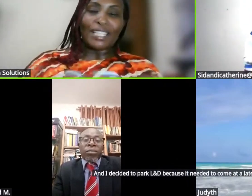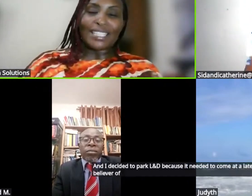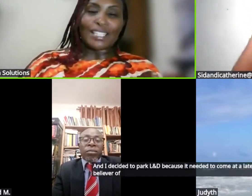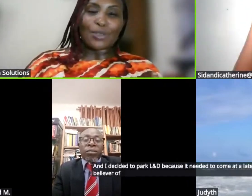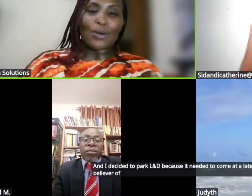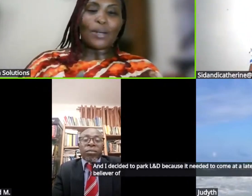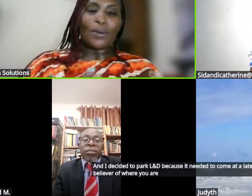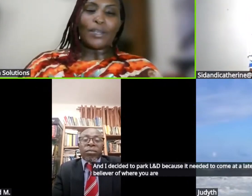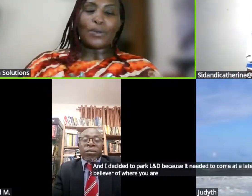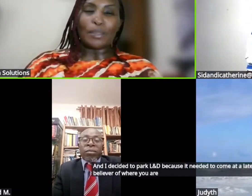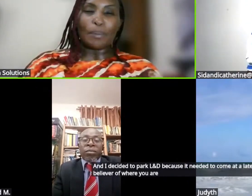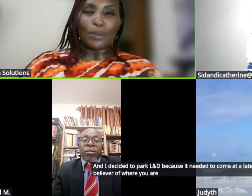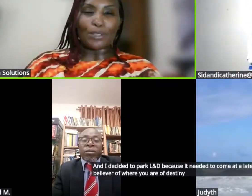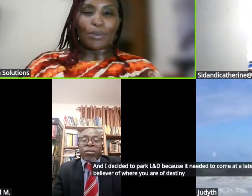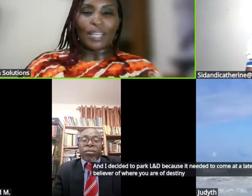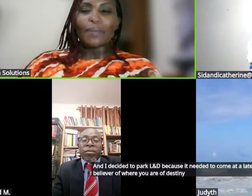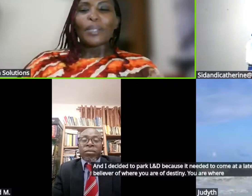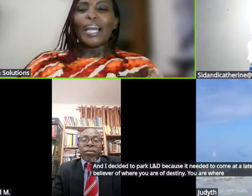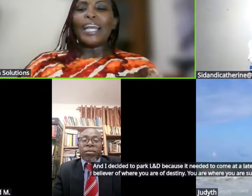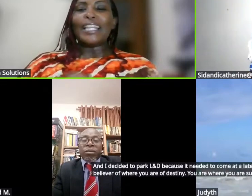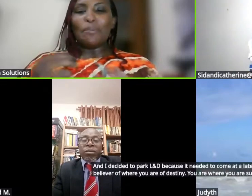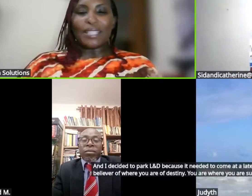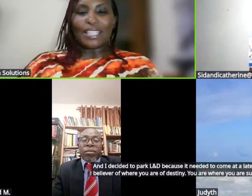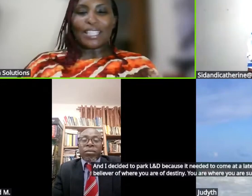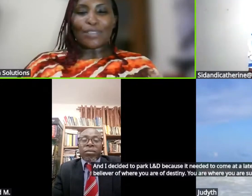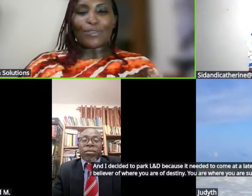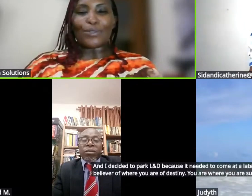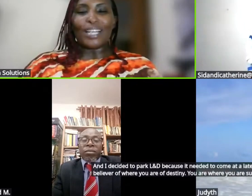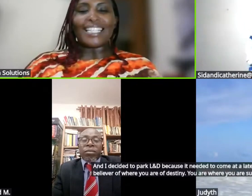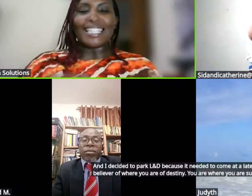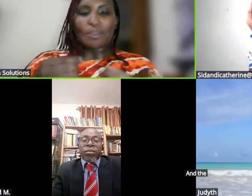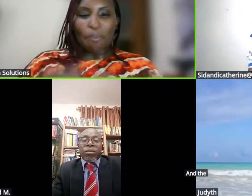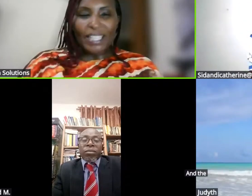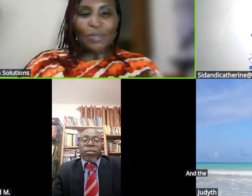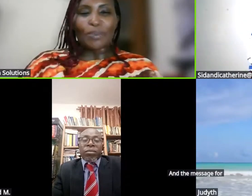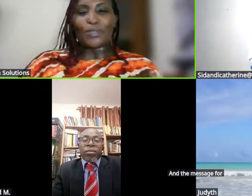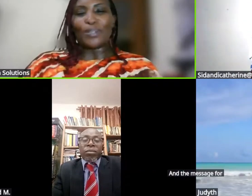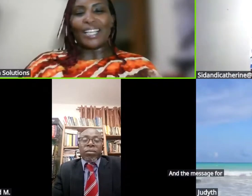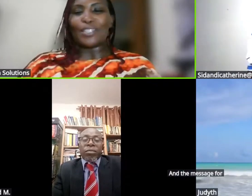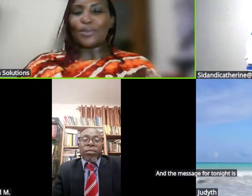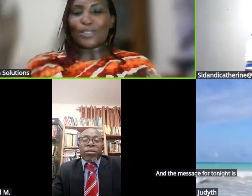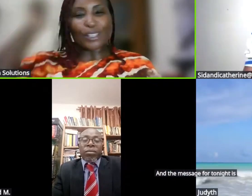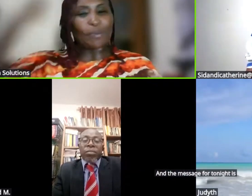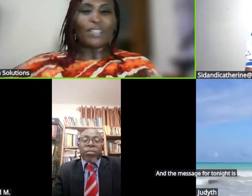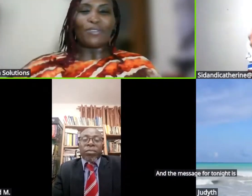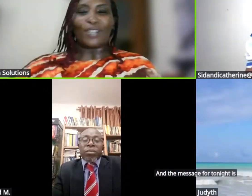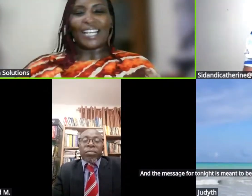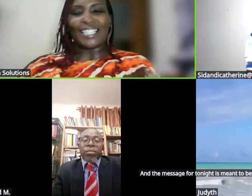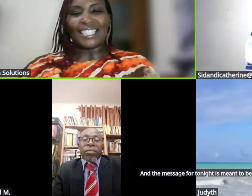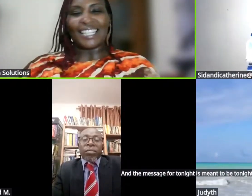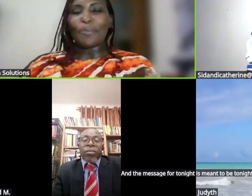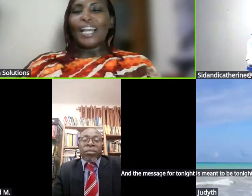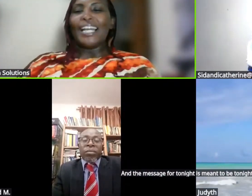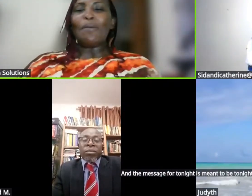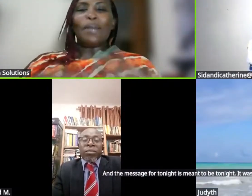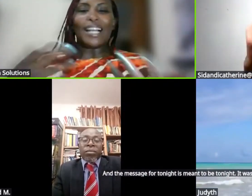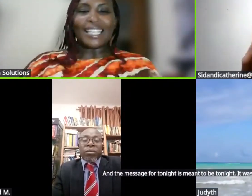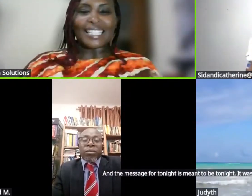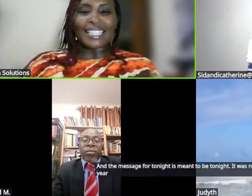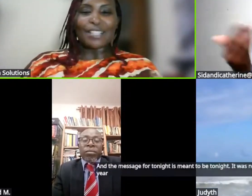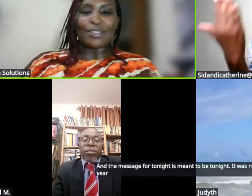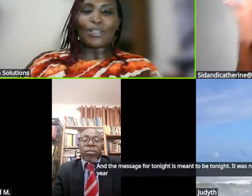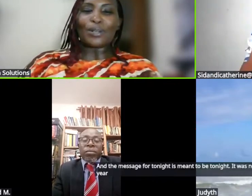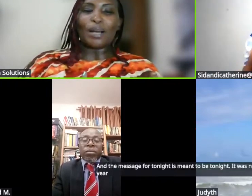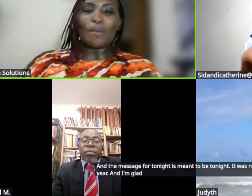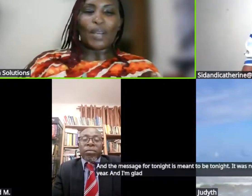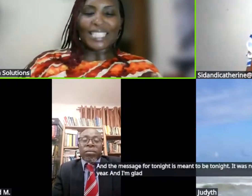of destiny. You are where you were supposed to be. And the message for tonight is meant to be tonight. It was not meant for last year. And I'm glad that